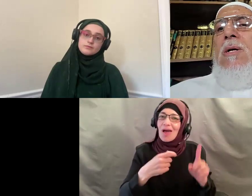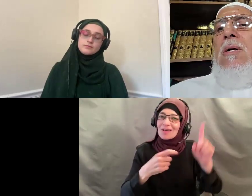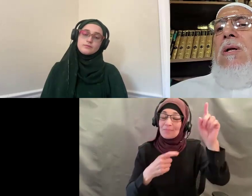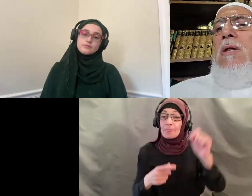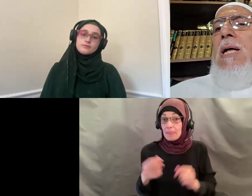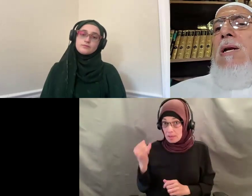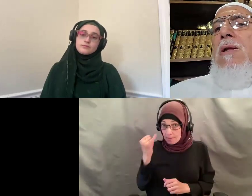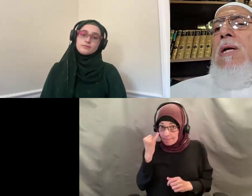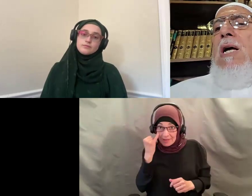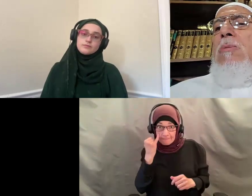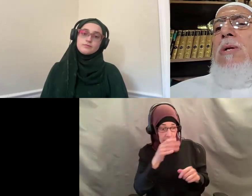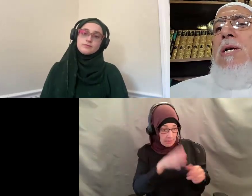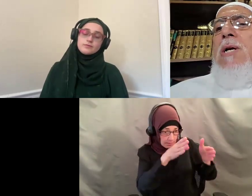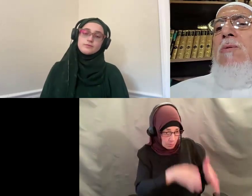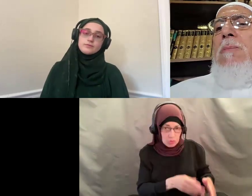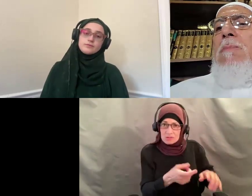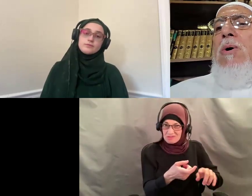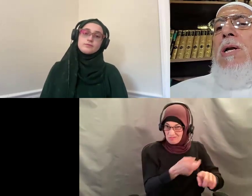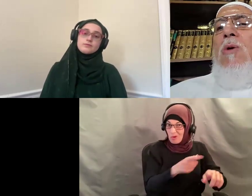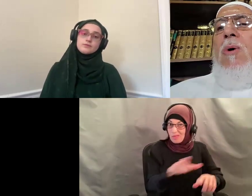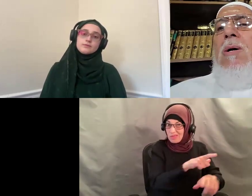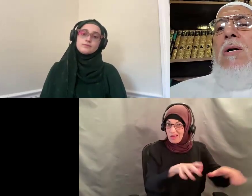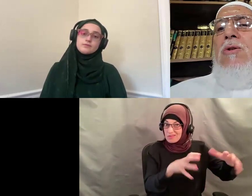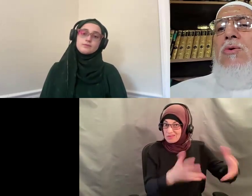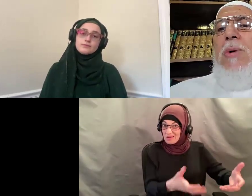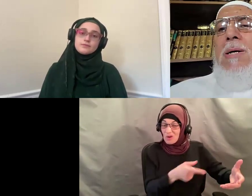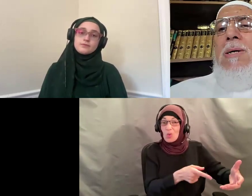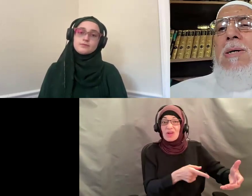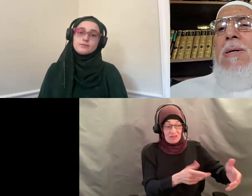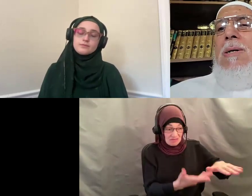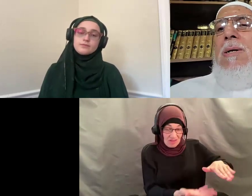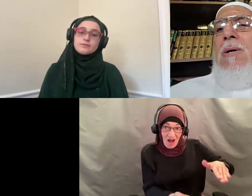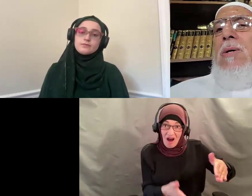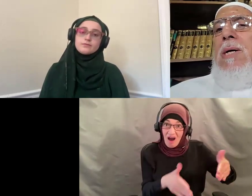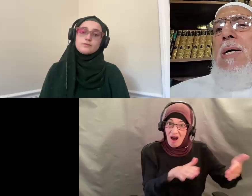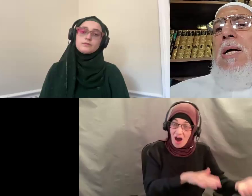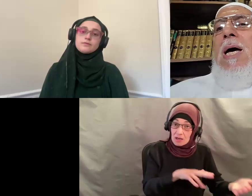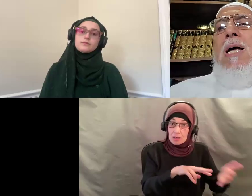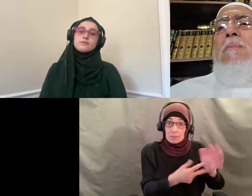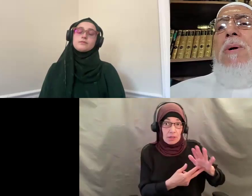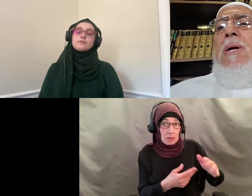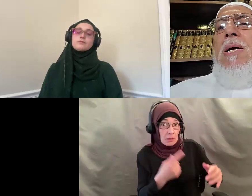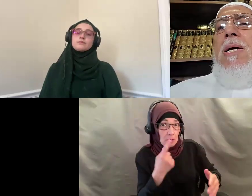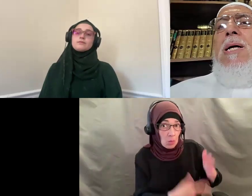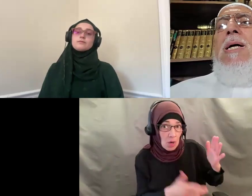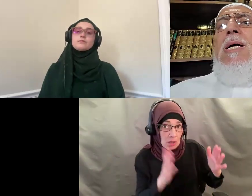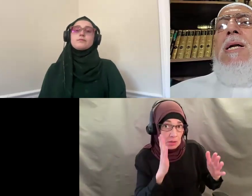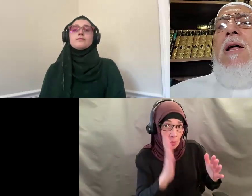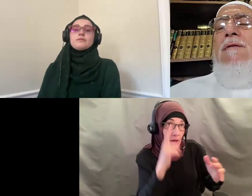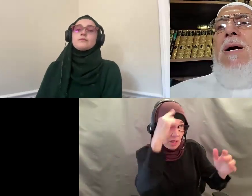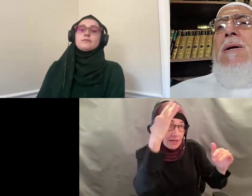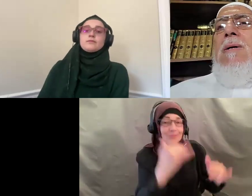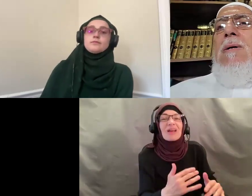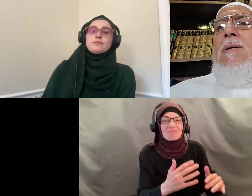truth, then their accommodation will be boiling water to drink, okay, and burning